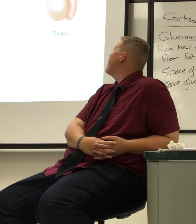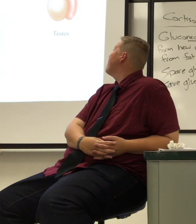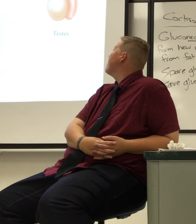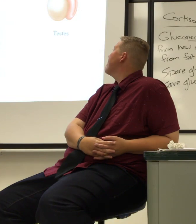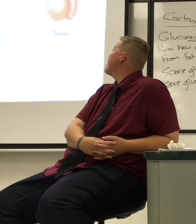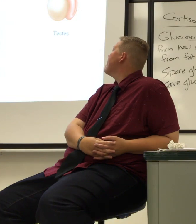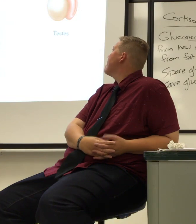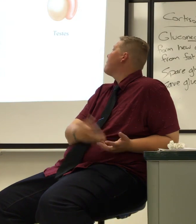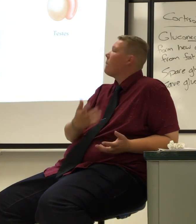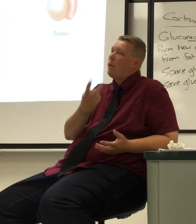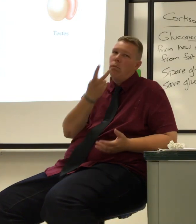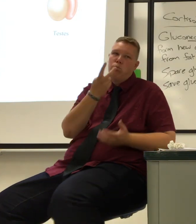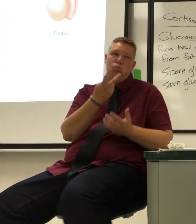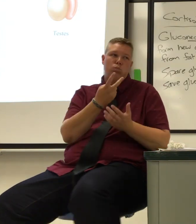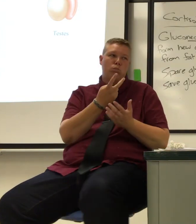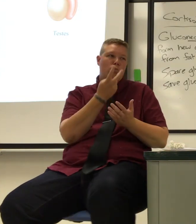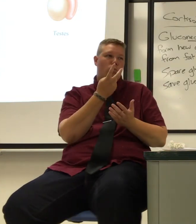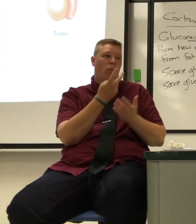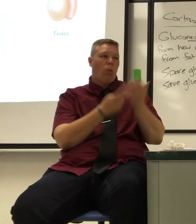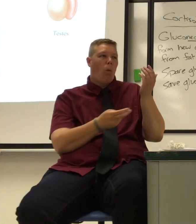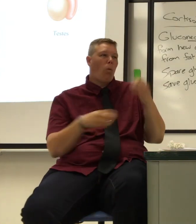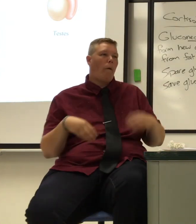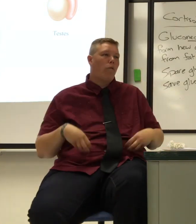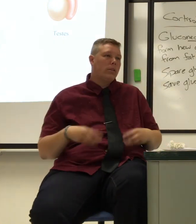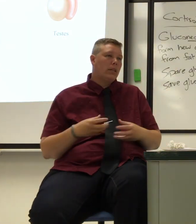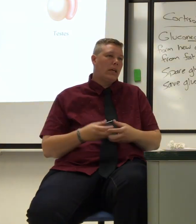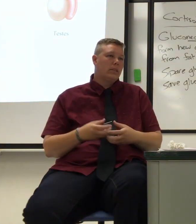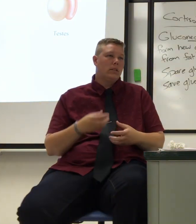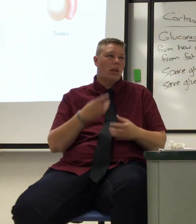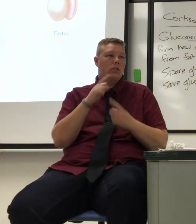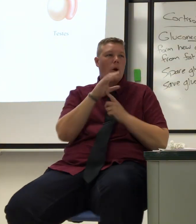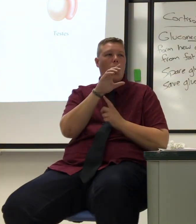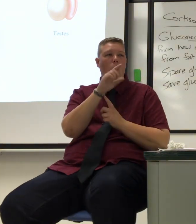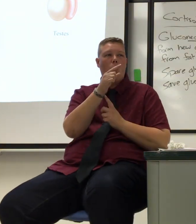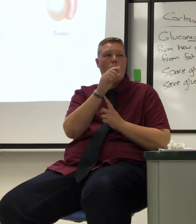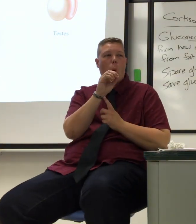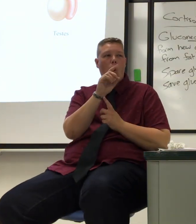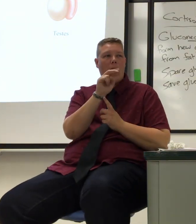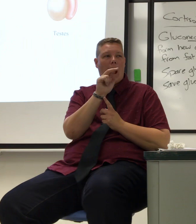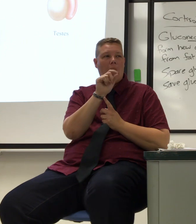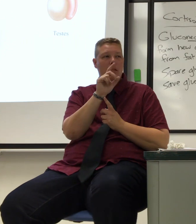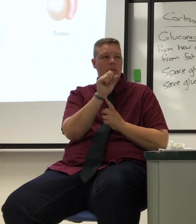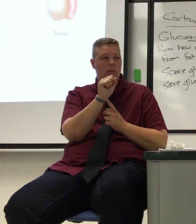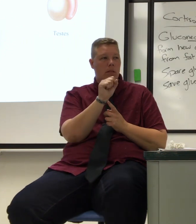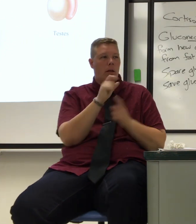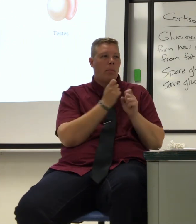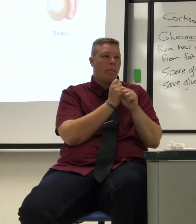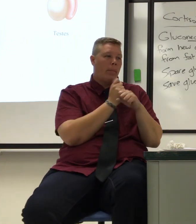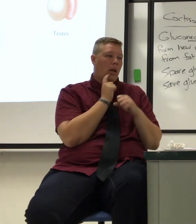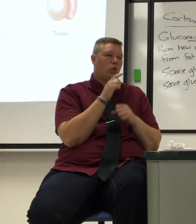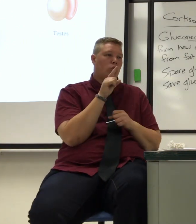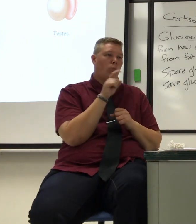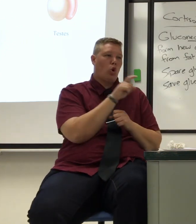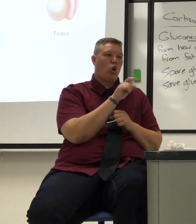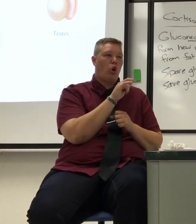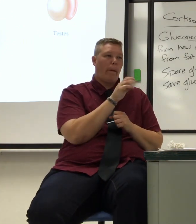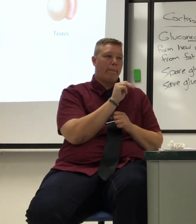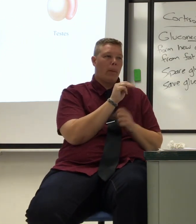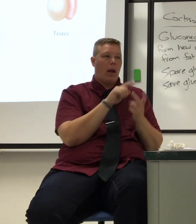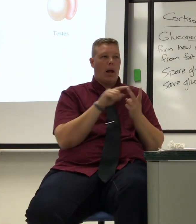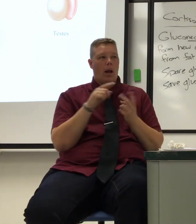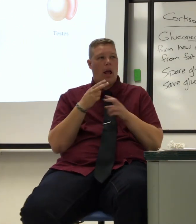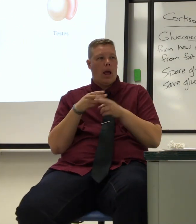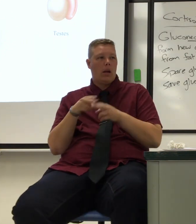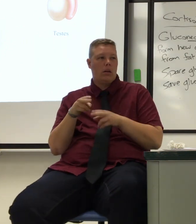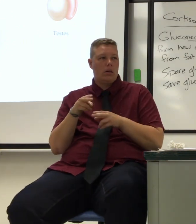Well, we got ovaries and testes. We'll do ovaries first. These are the gonads that make the sperm and the eggs for reproduction. But we